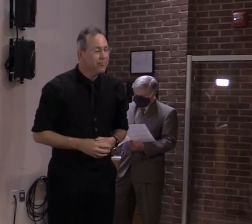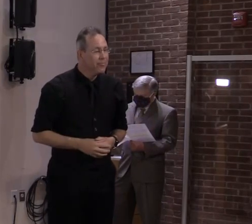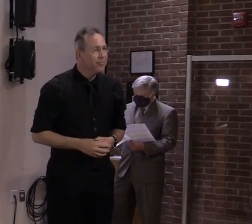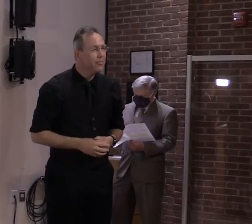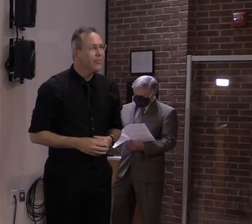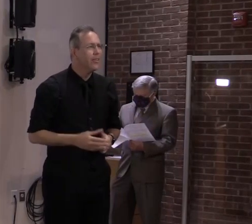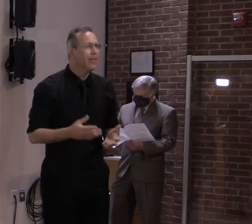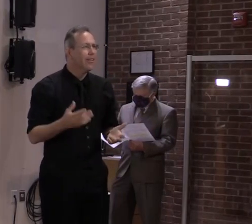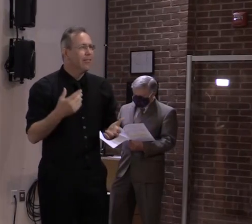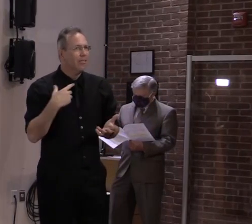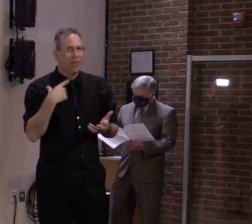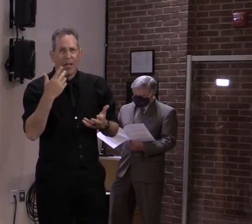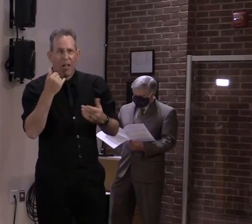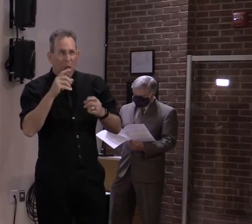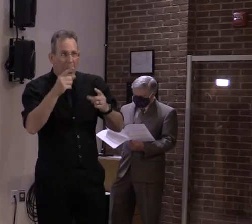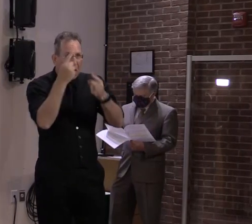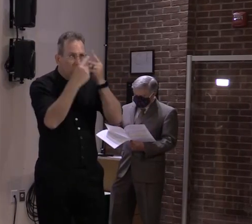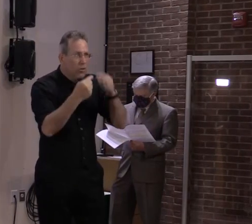back about